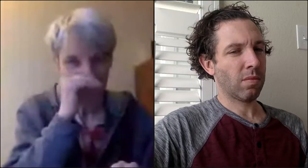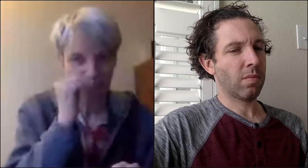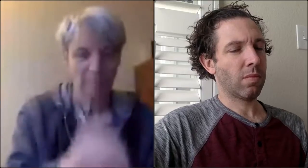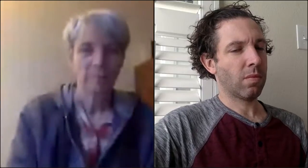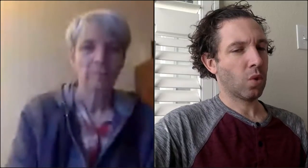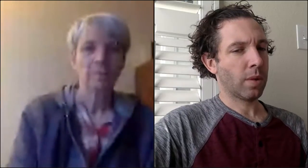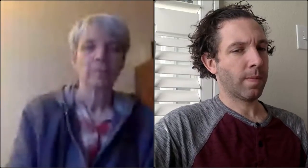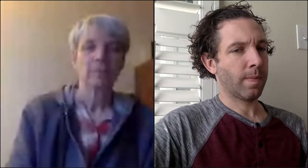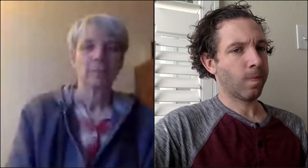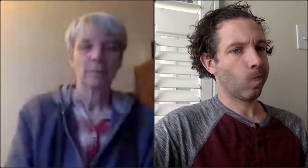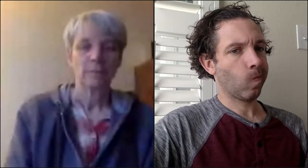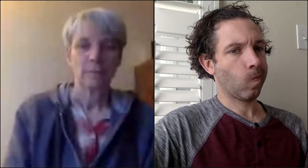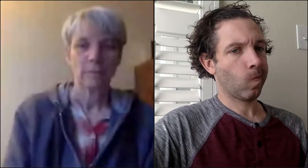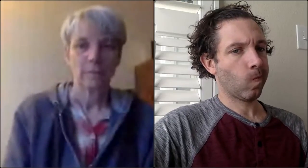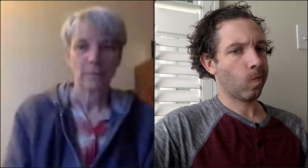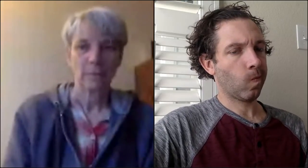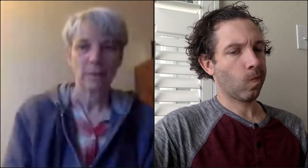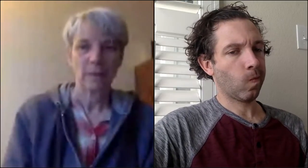And just an eye on the time. We only have about 15 more minutes.